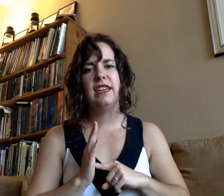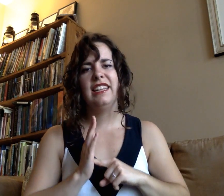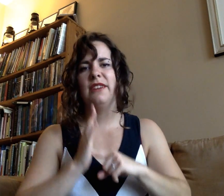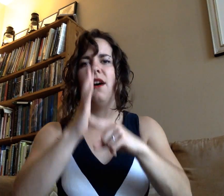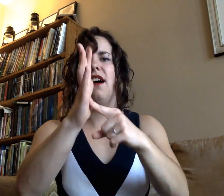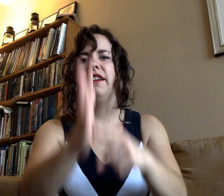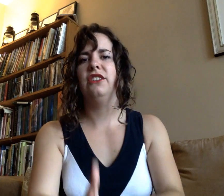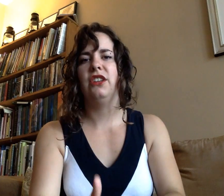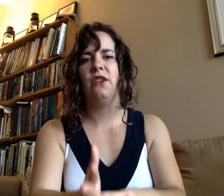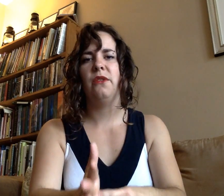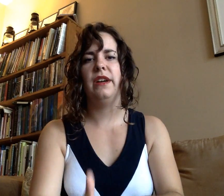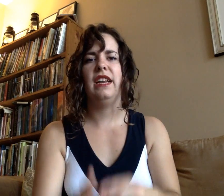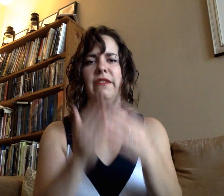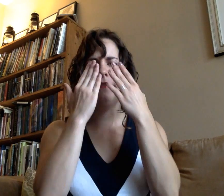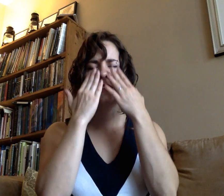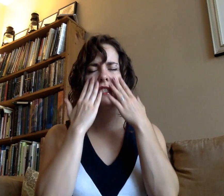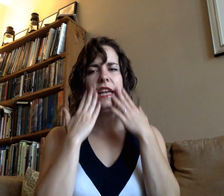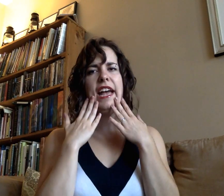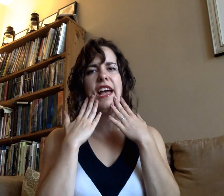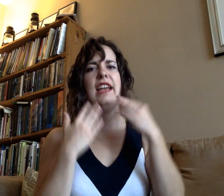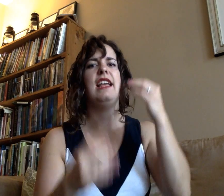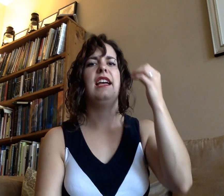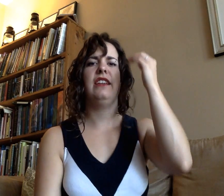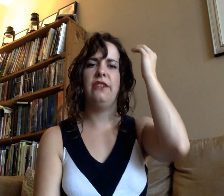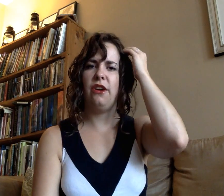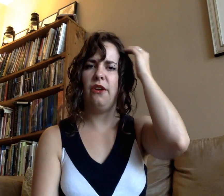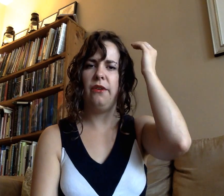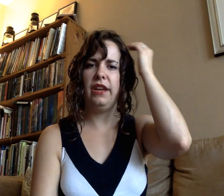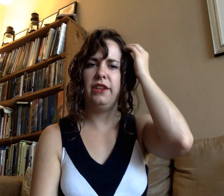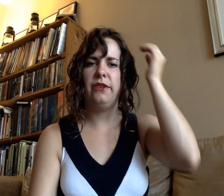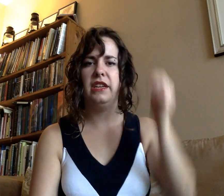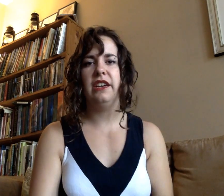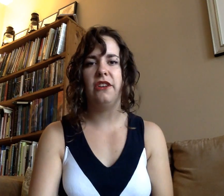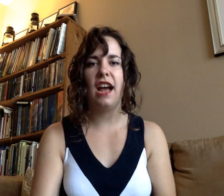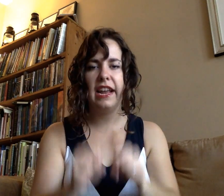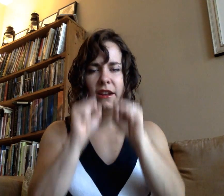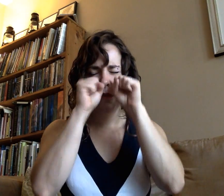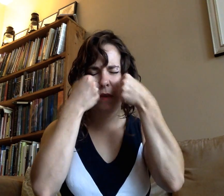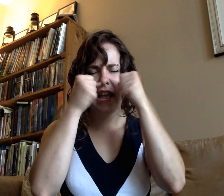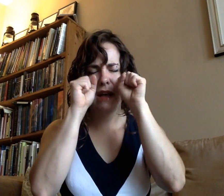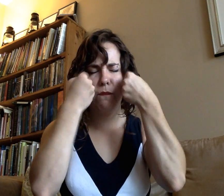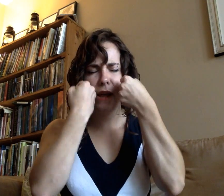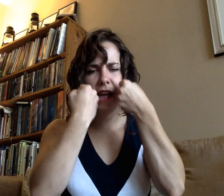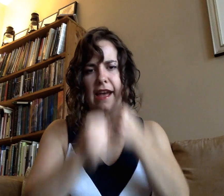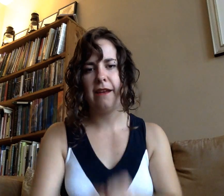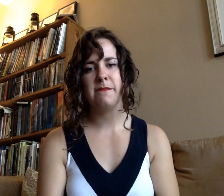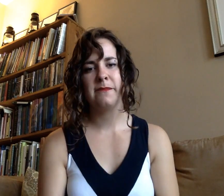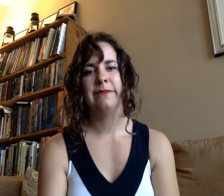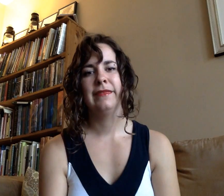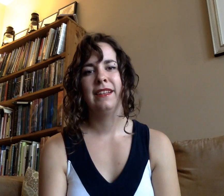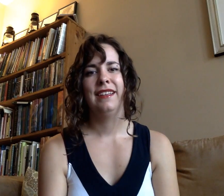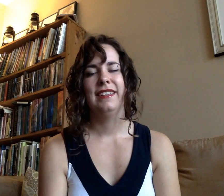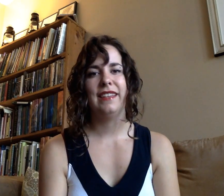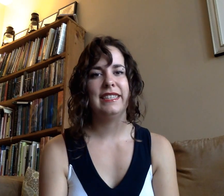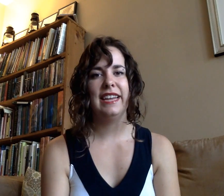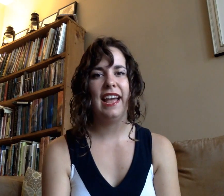really want to show it, if you're sad and you know it, you can cry, wah, wah. So that's the end